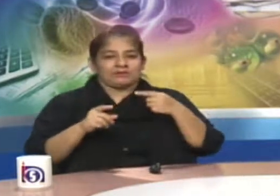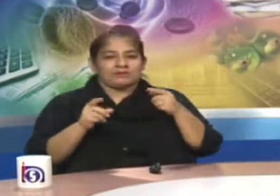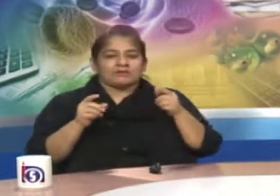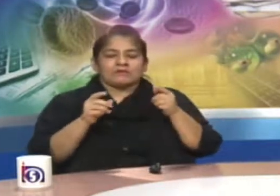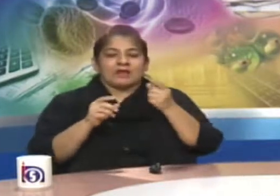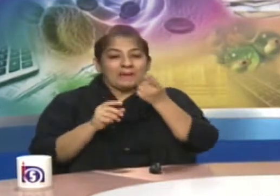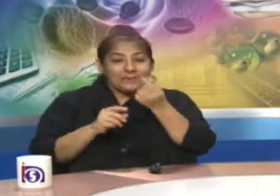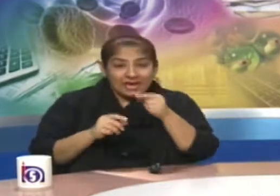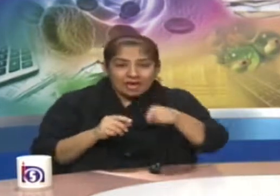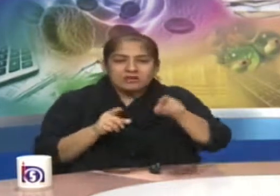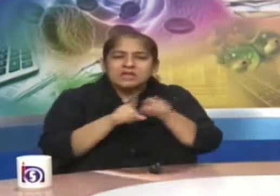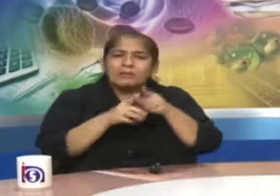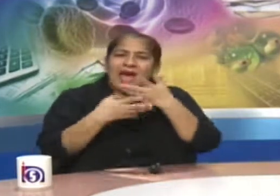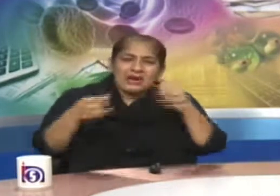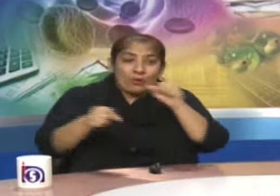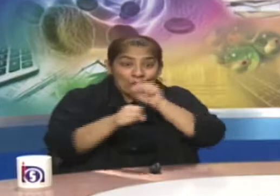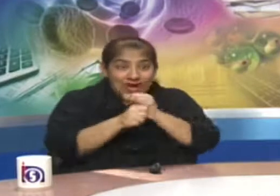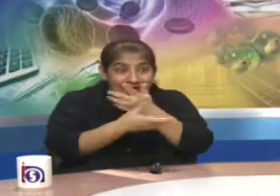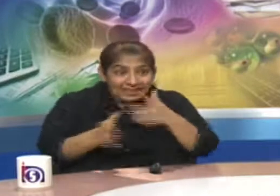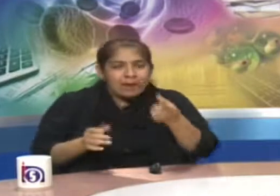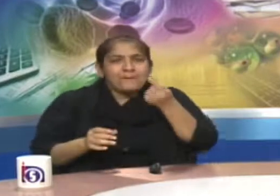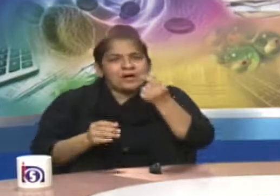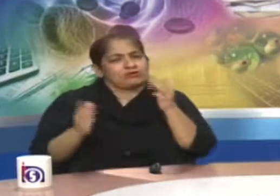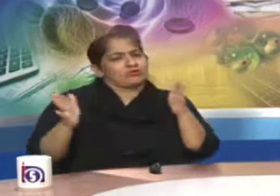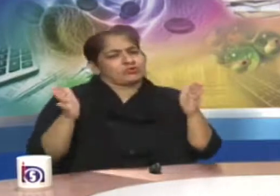how is it different? Let me explain that to you.